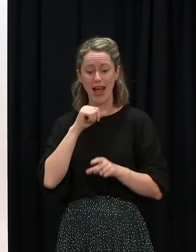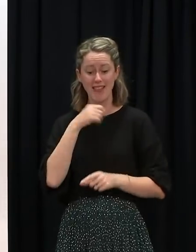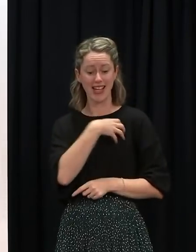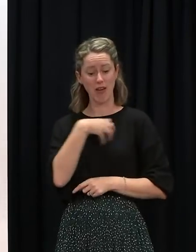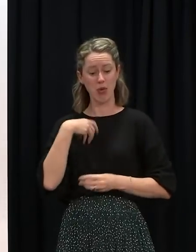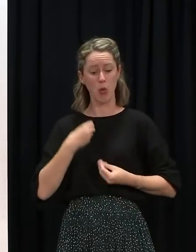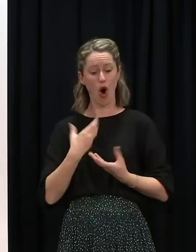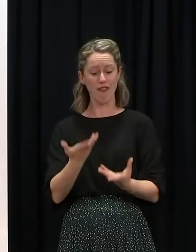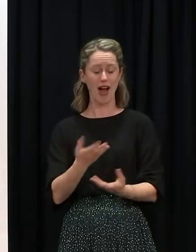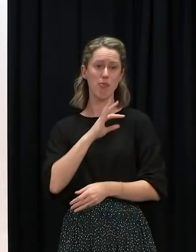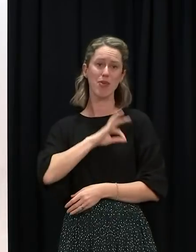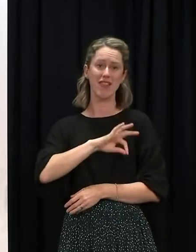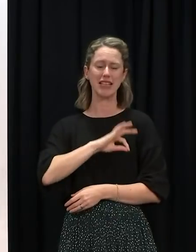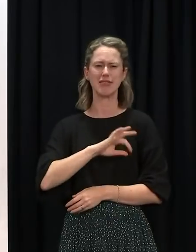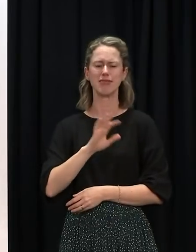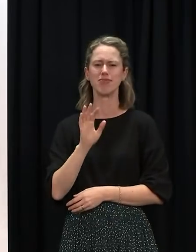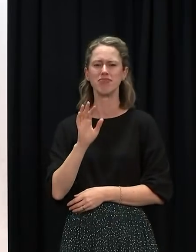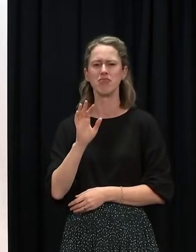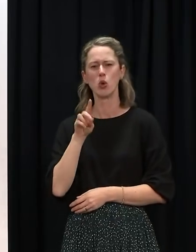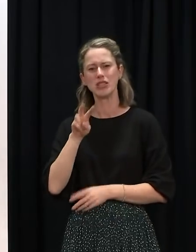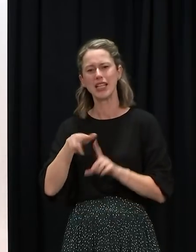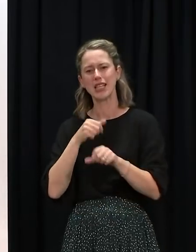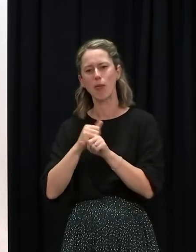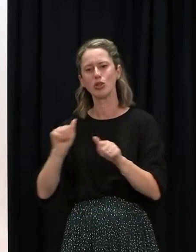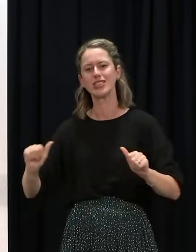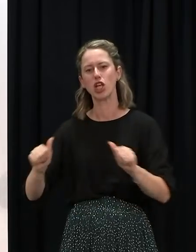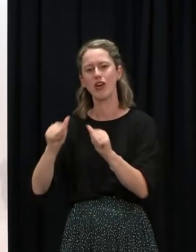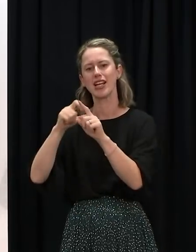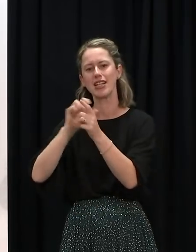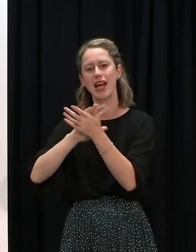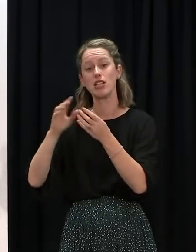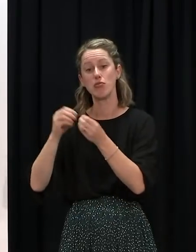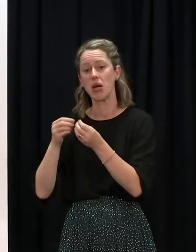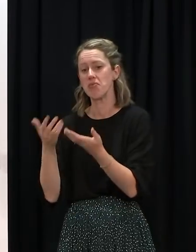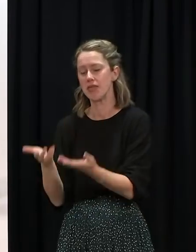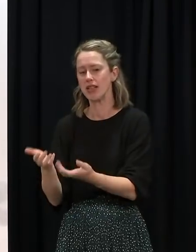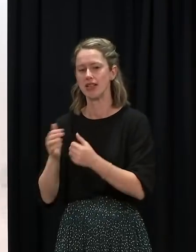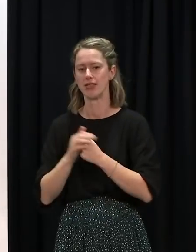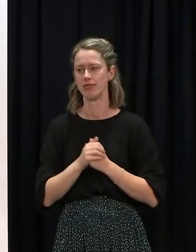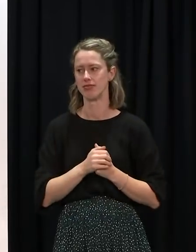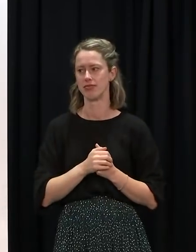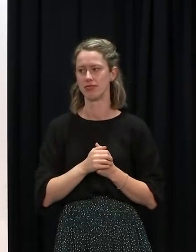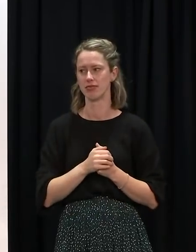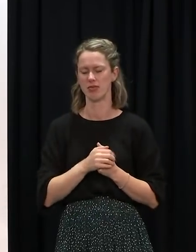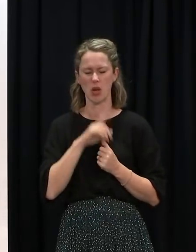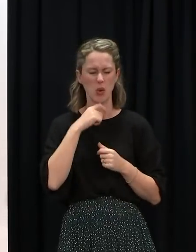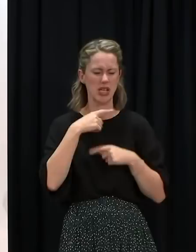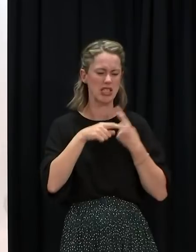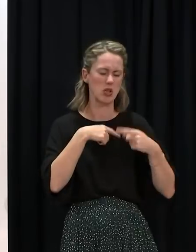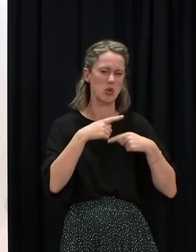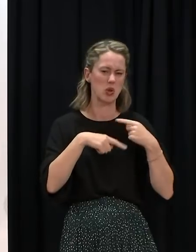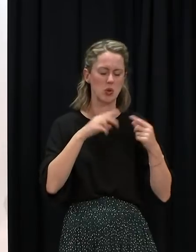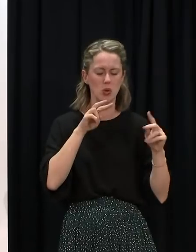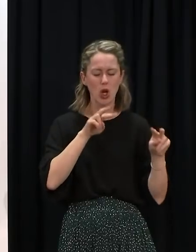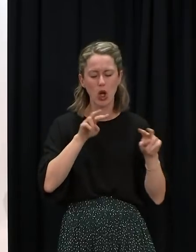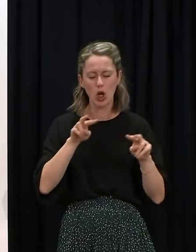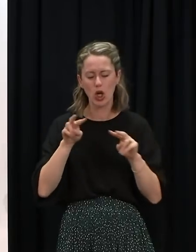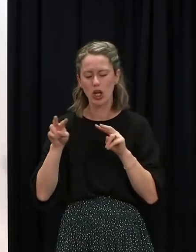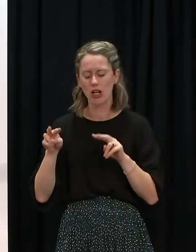are offering any incentives, you'll see examples like the Taranaki DHB that I just mentioned, and we'll continue to